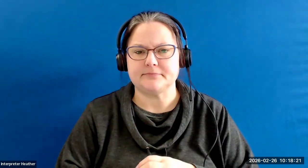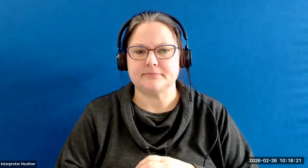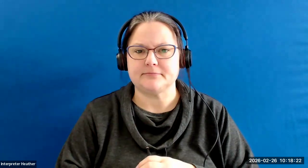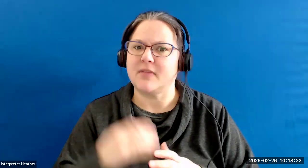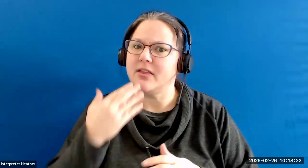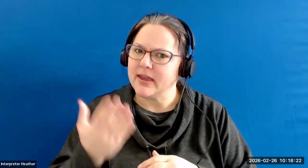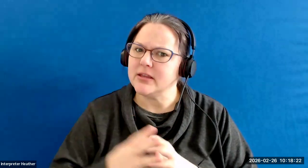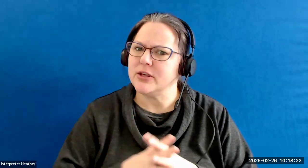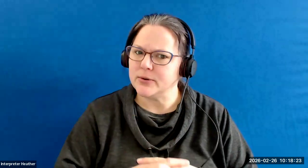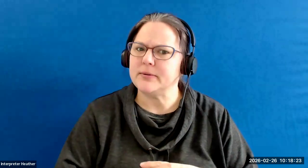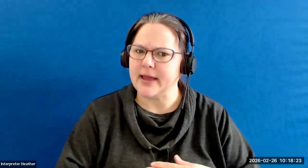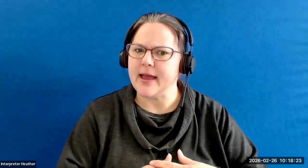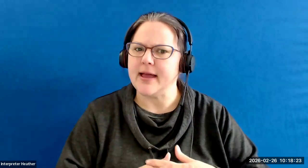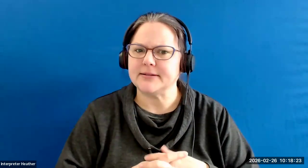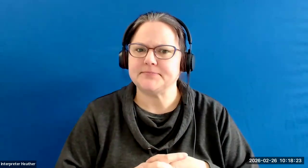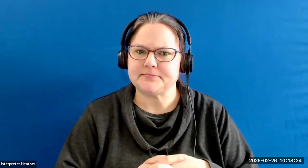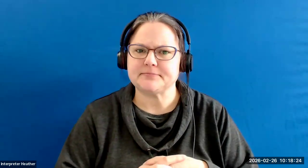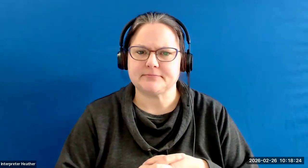Thanks, Carol. Yeah.